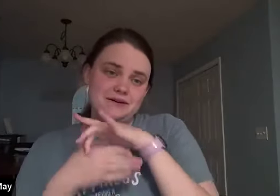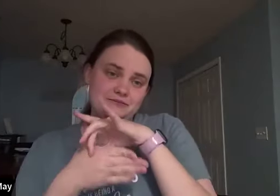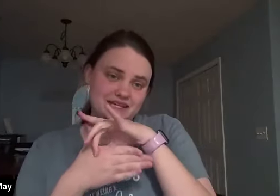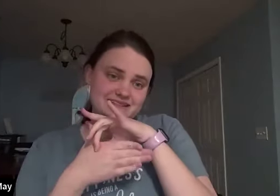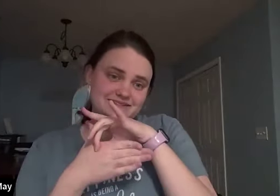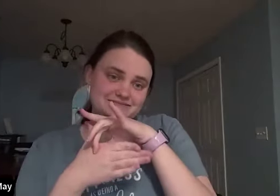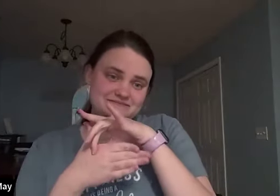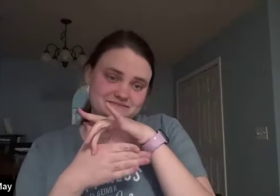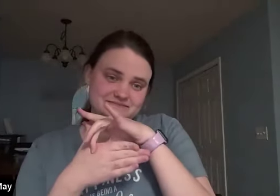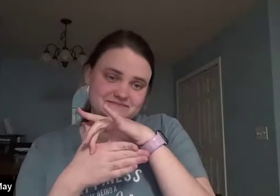meat.